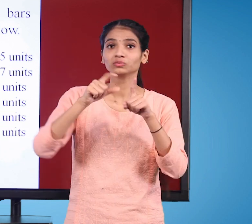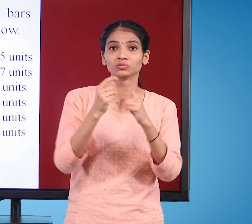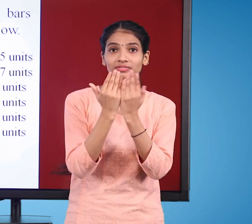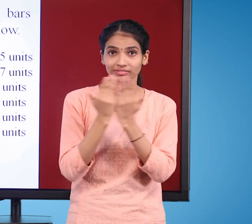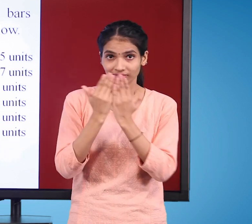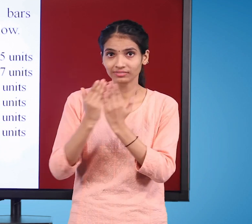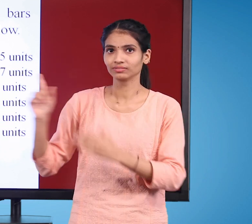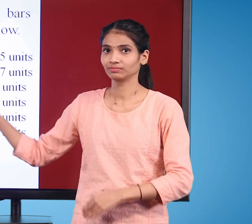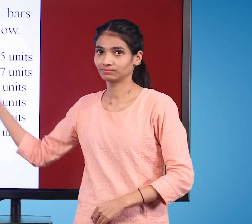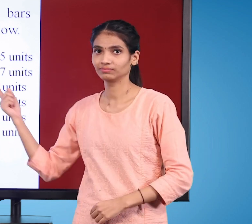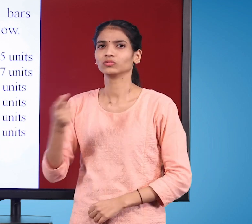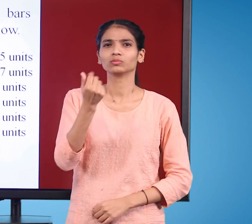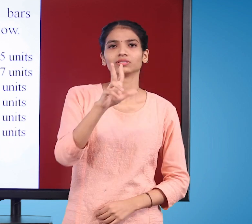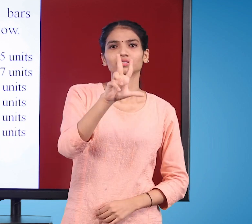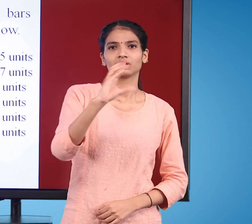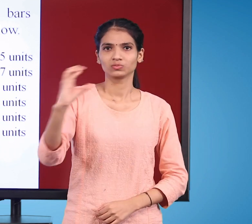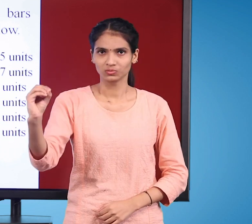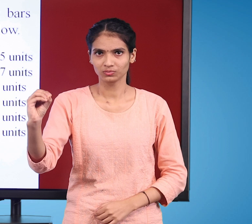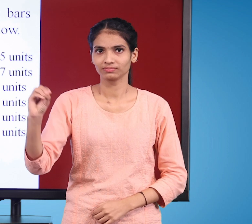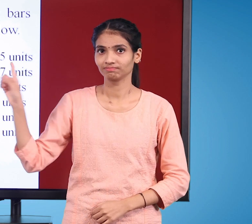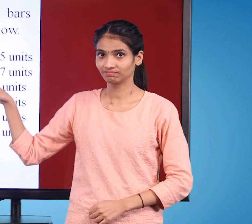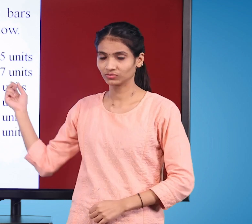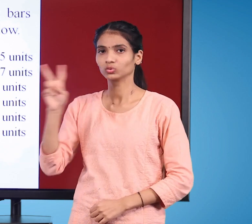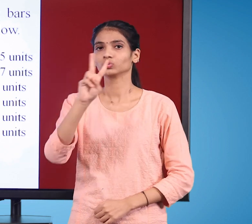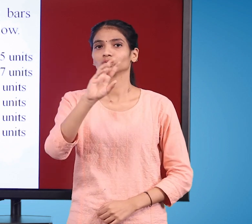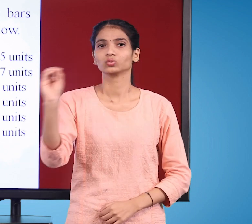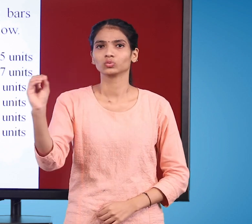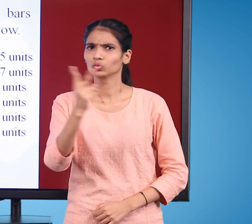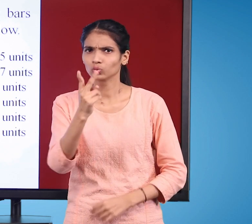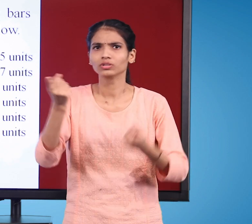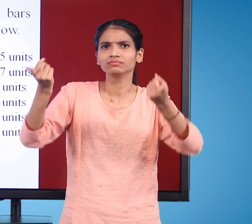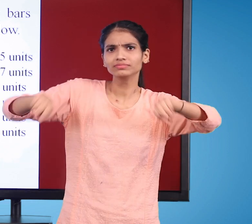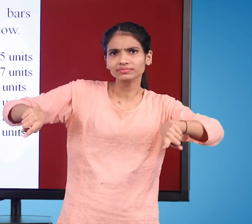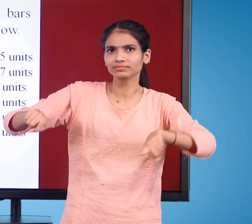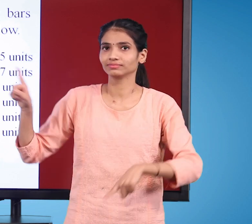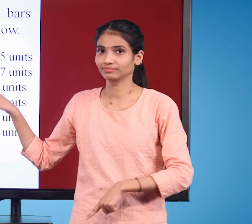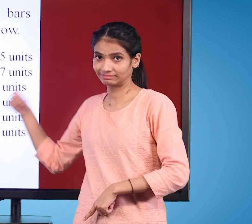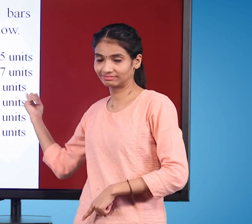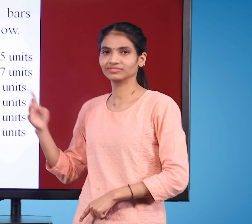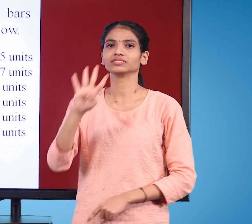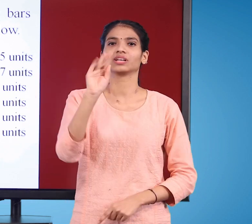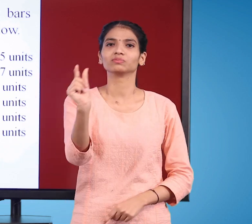Education 800 divided by 200 is equal to 4 units.